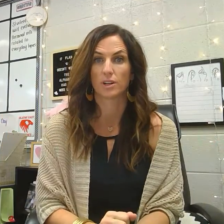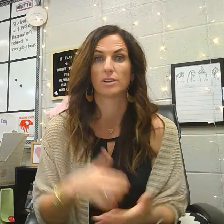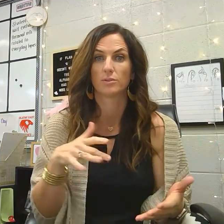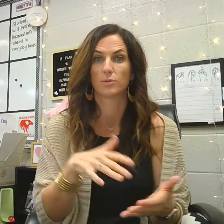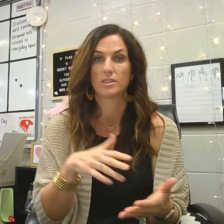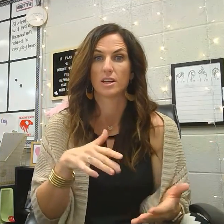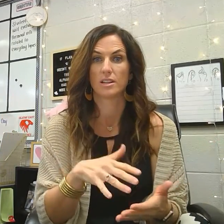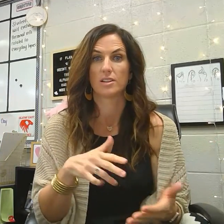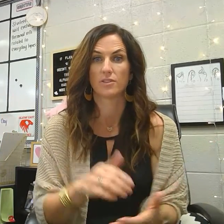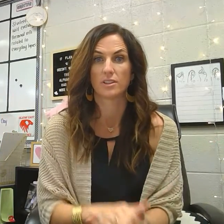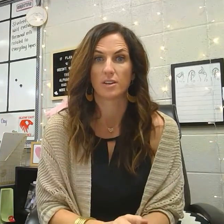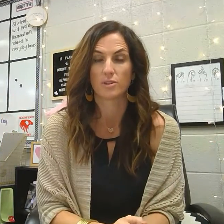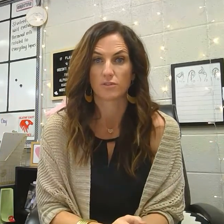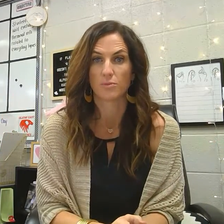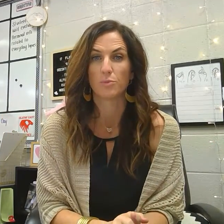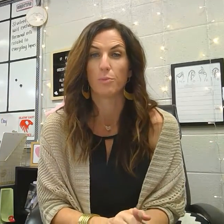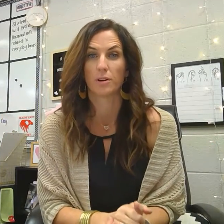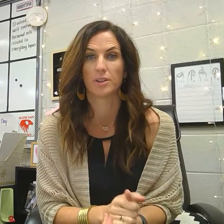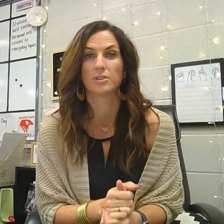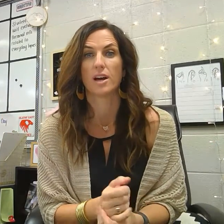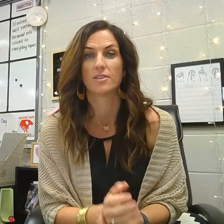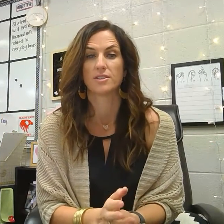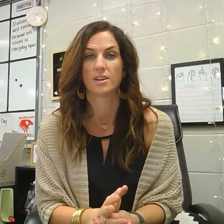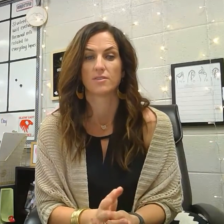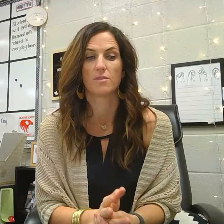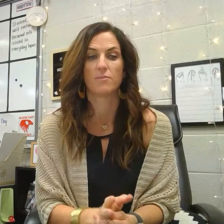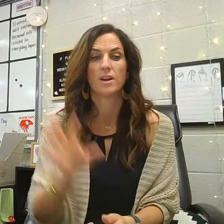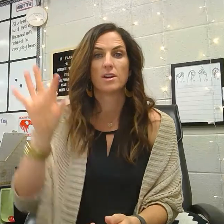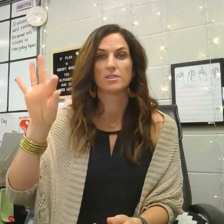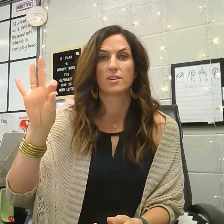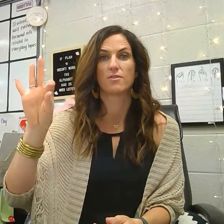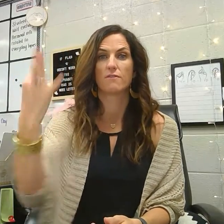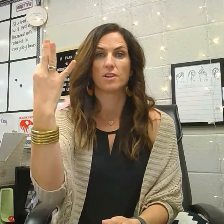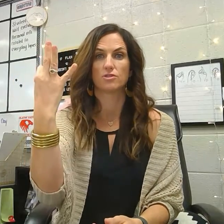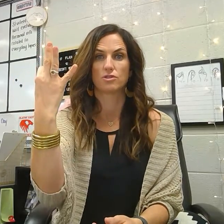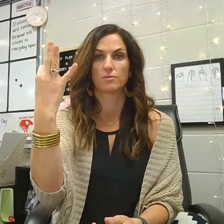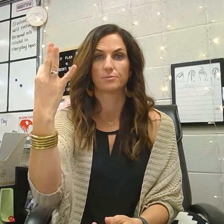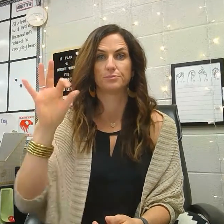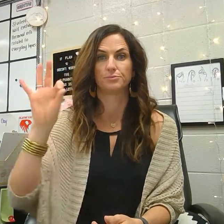where we studied the language from. We borrowed a lot of the signs from. So French.